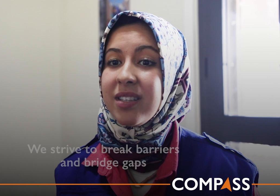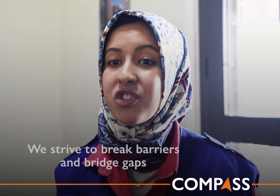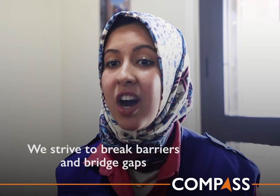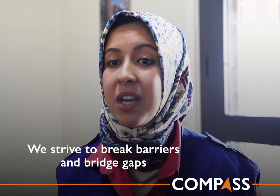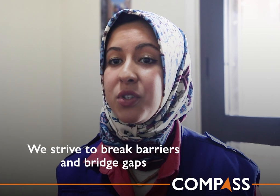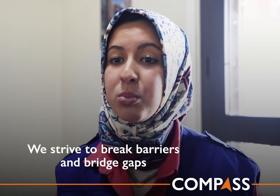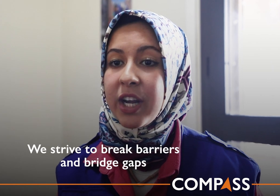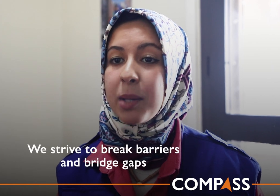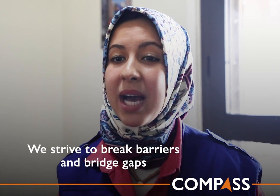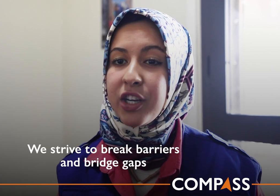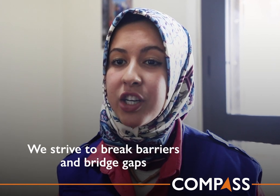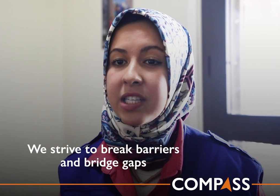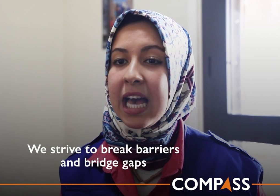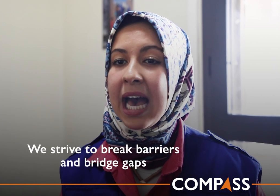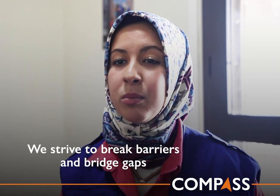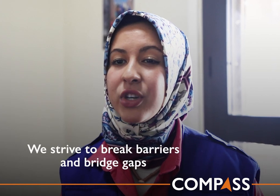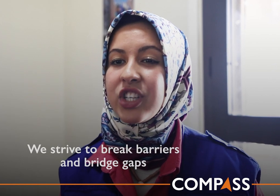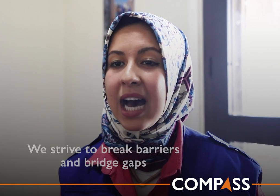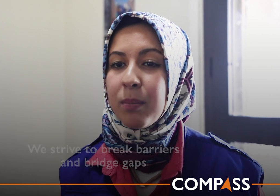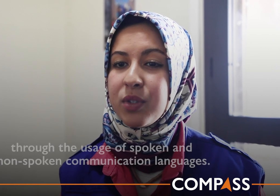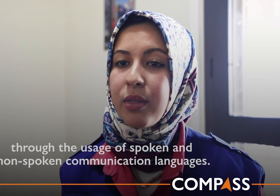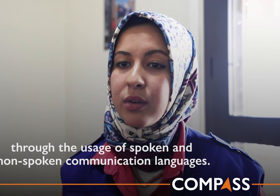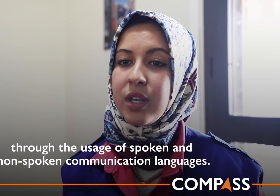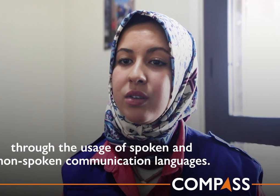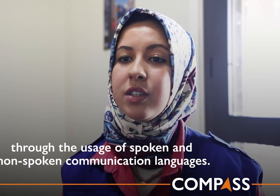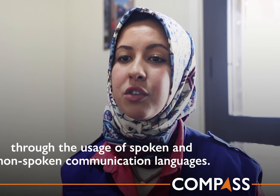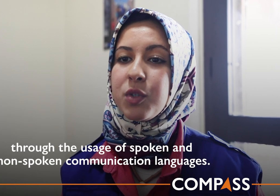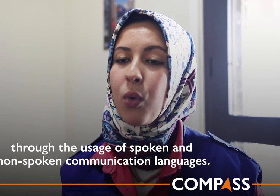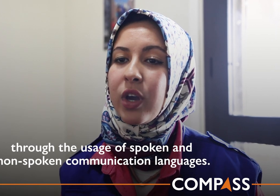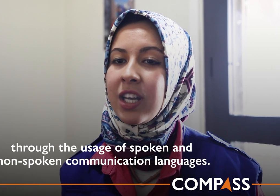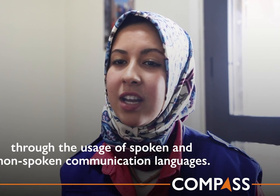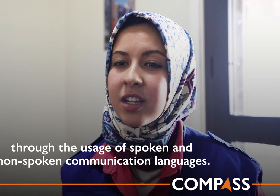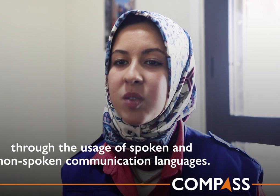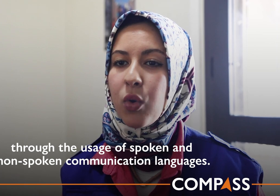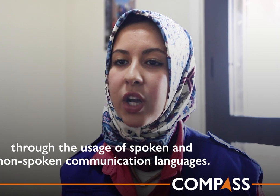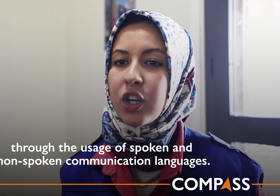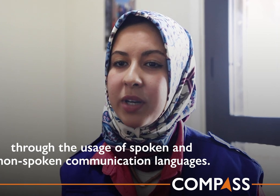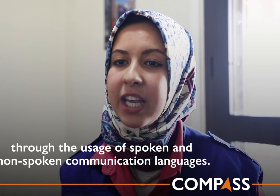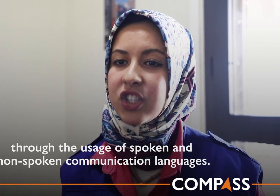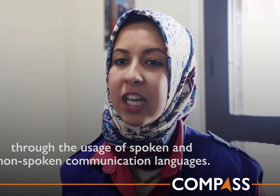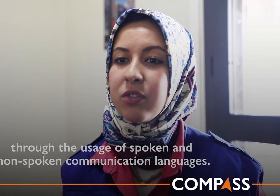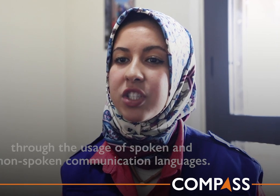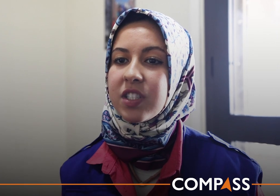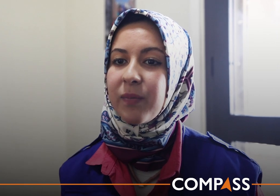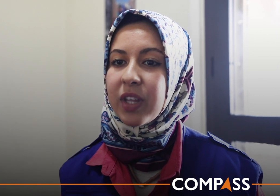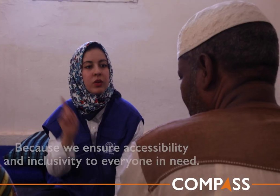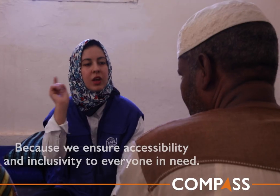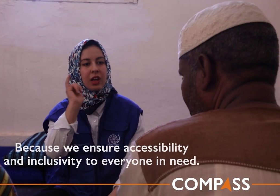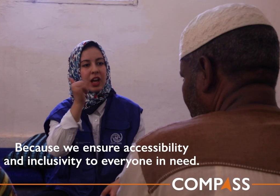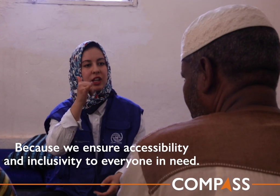strive to break barriers and bridge gaps through the usage of spoken and non-spoken communication languages because we